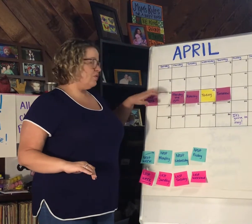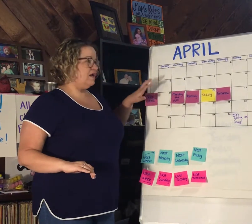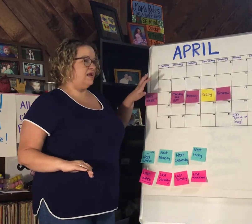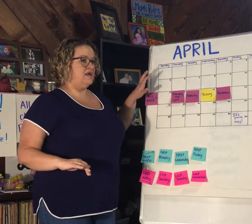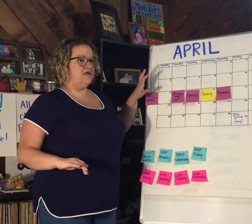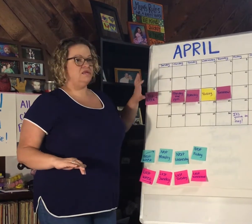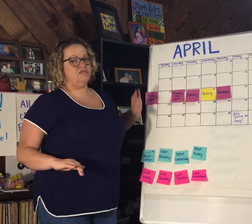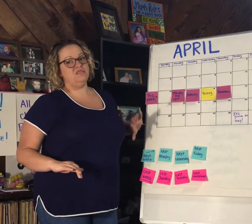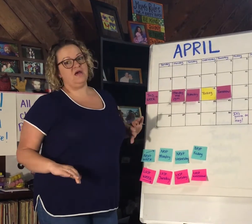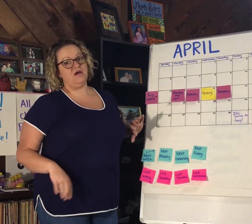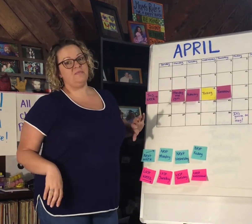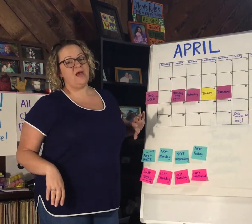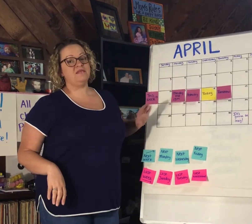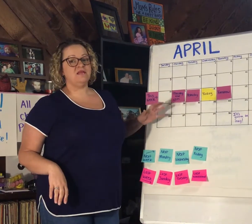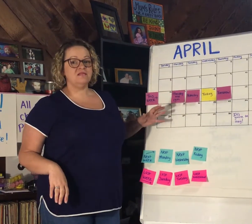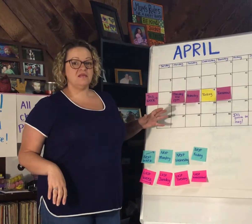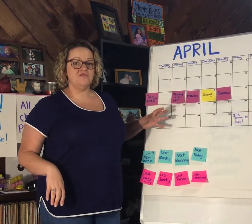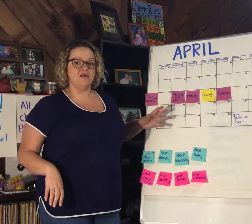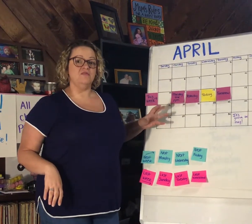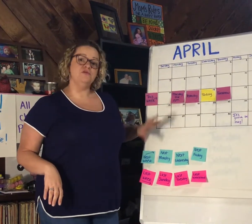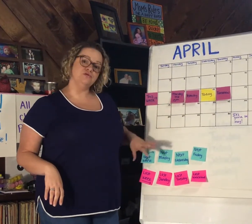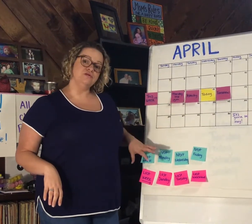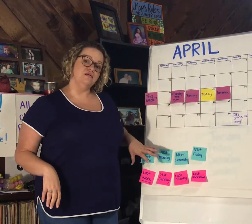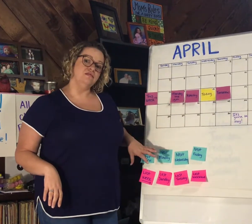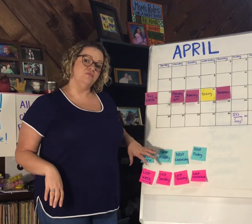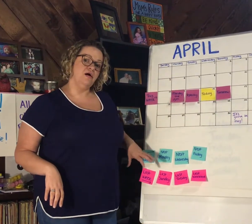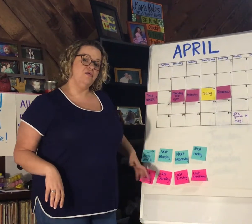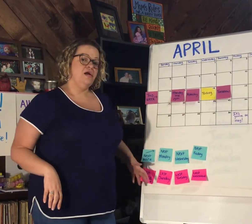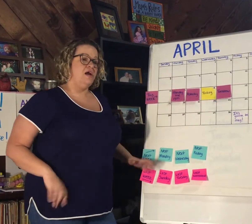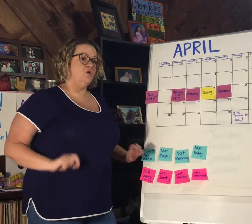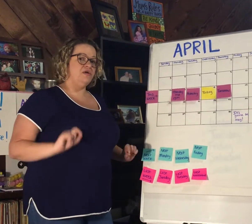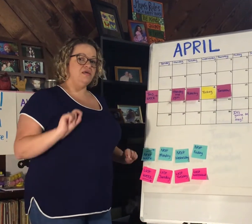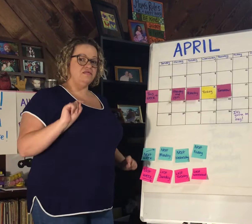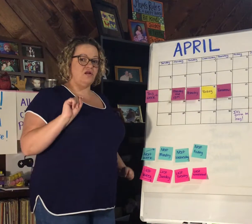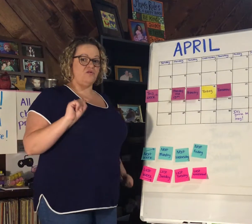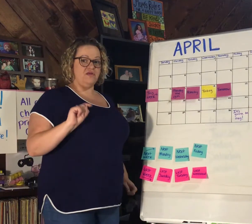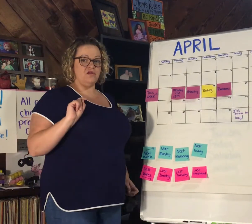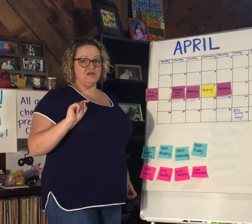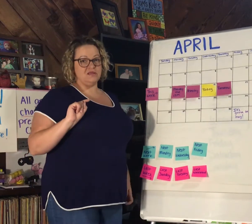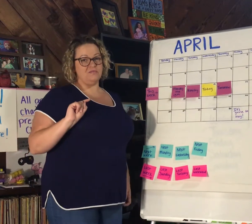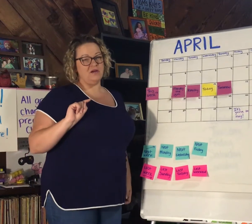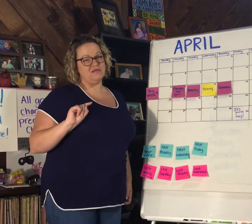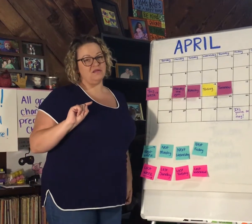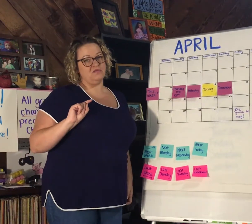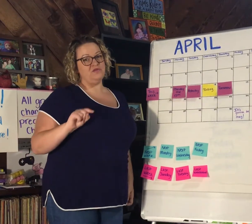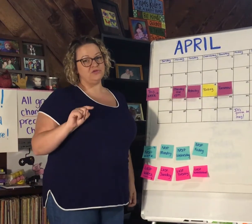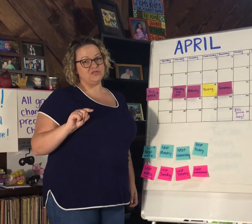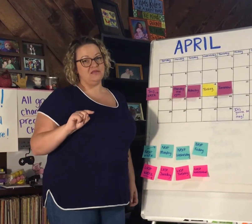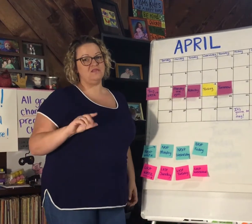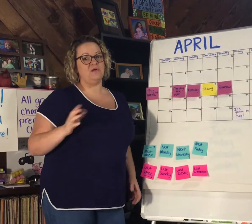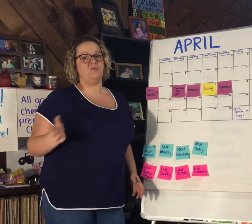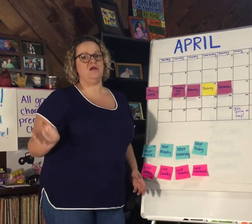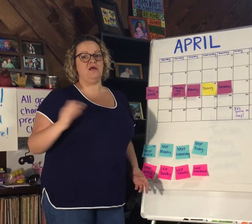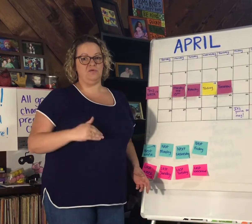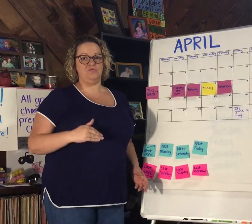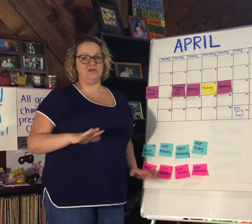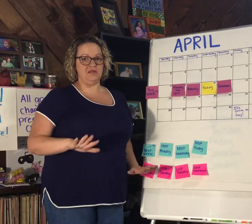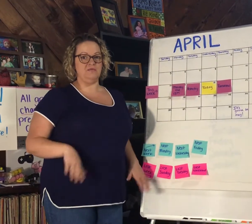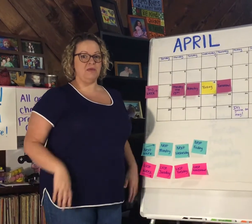going to hit the past tense stuff and future tense as well. I know we stuck our finger in the present or the future tense, but we're going to really make sure